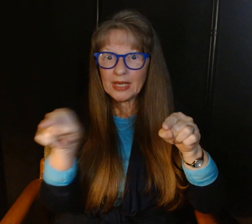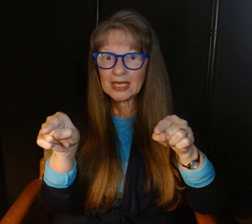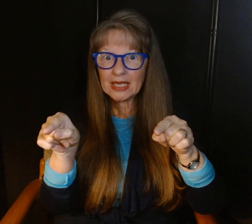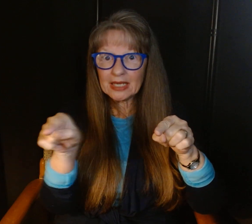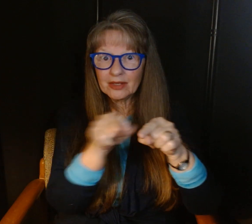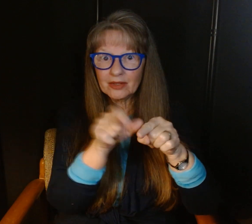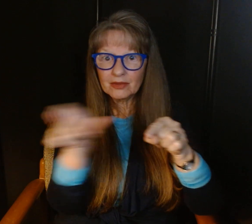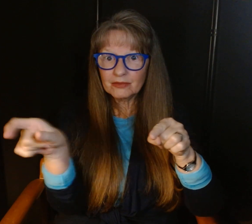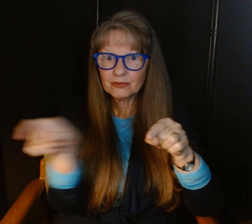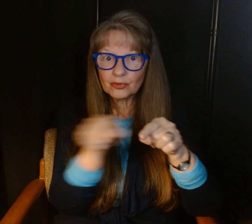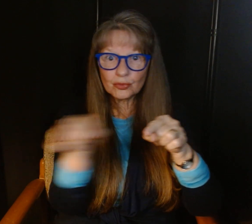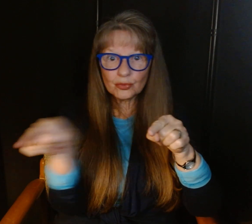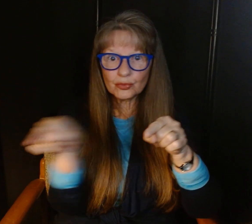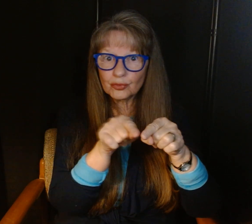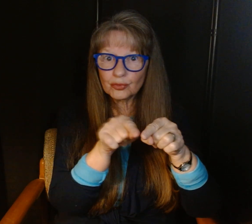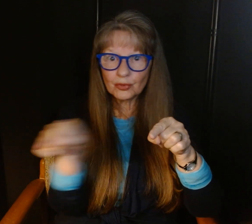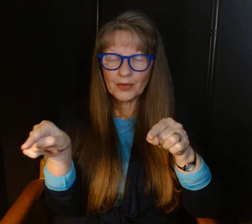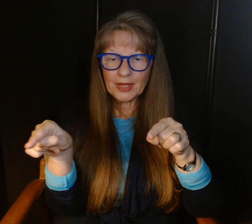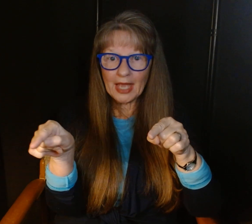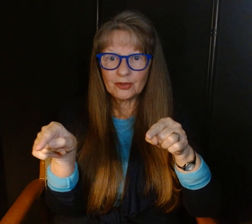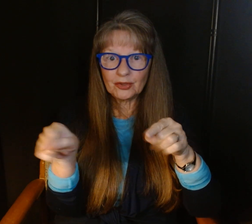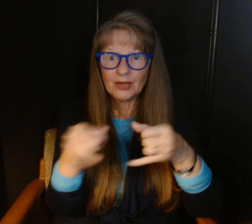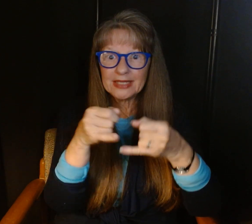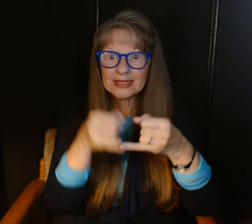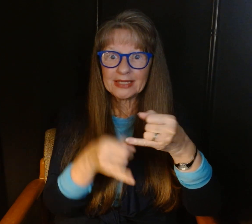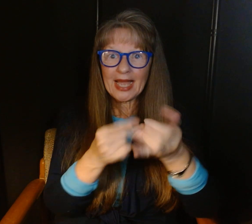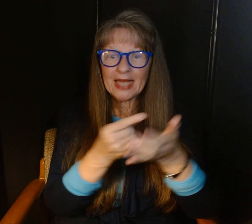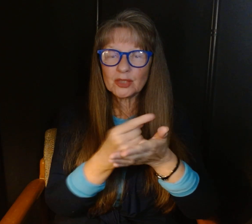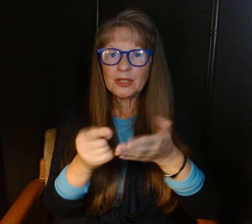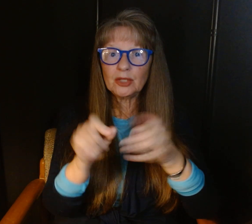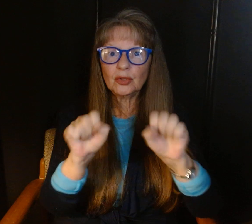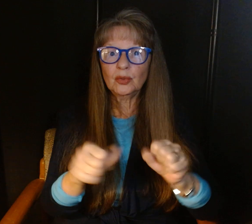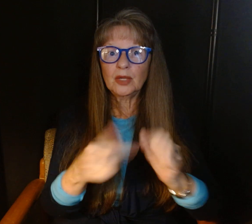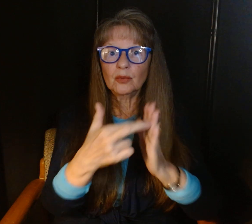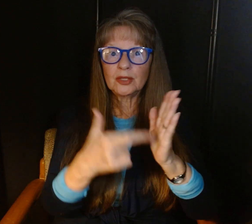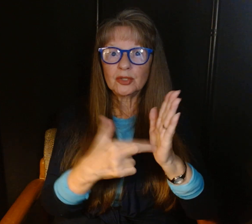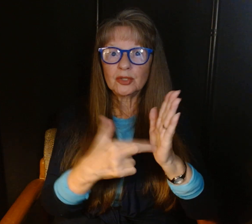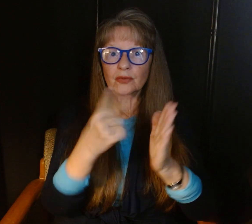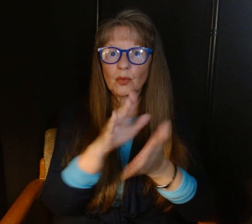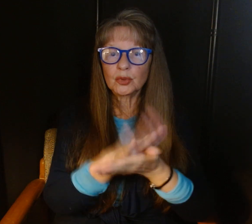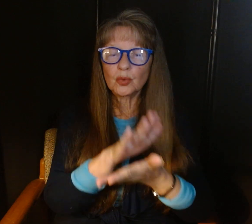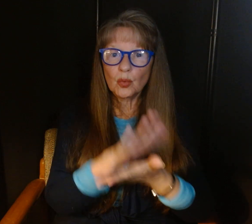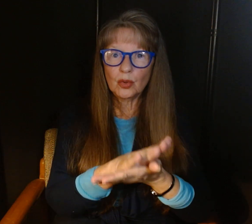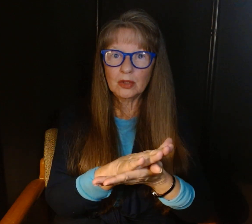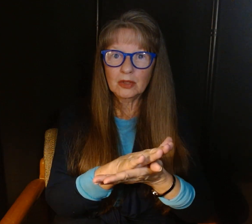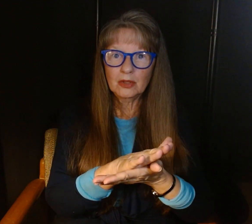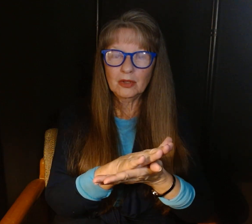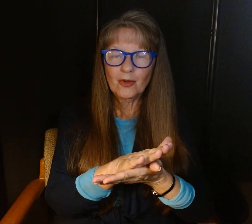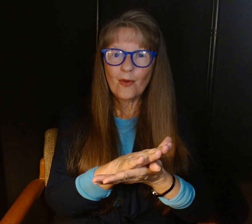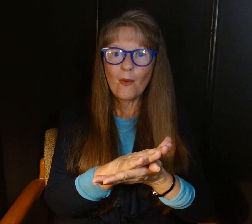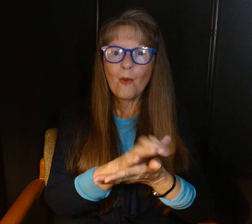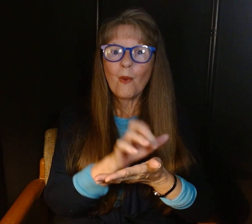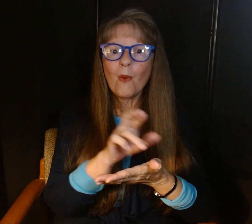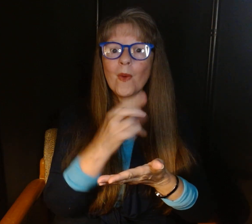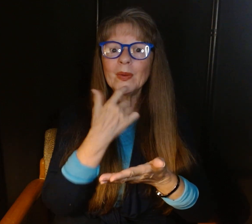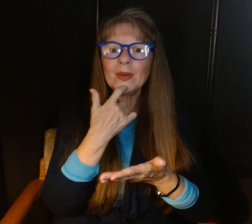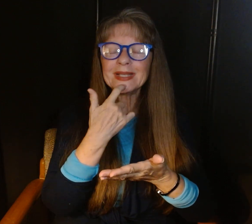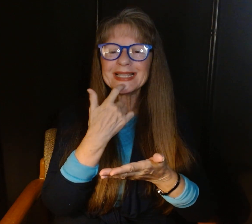week on the calendar, the last week you can register for school. Or you can